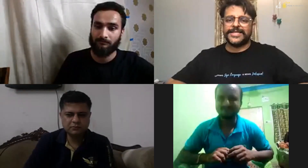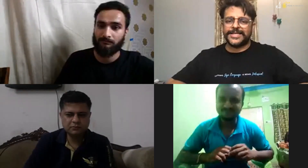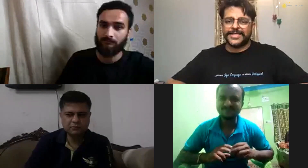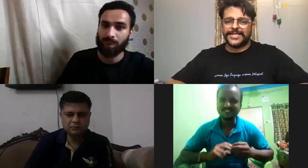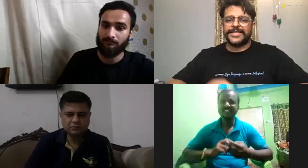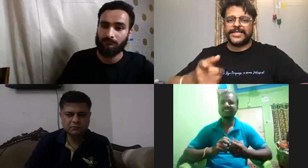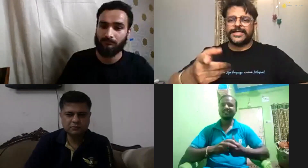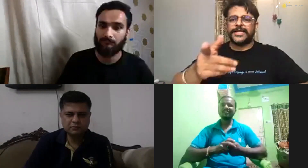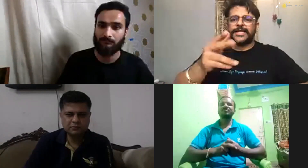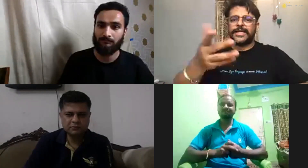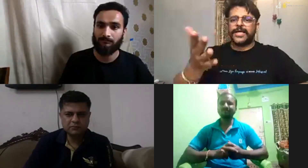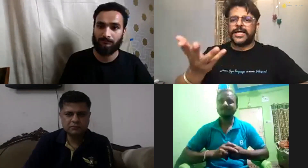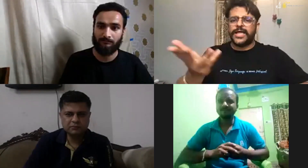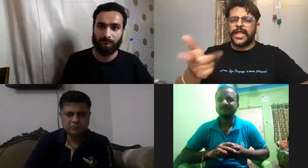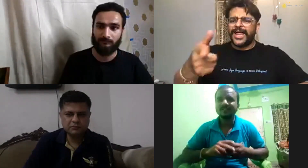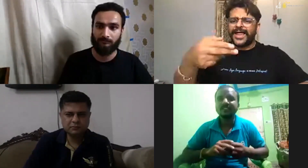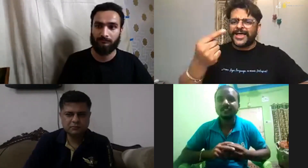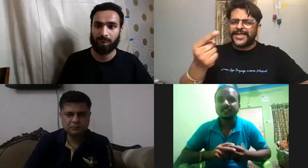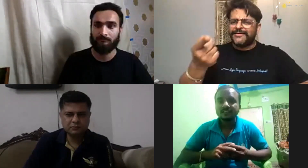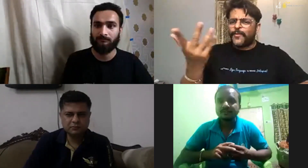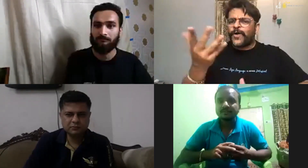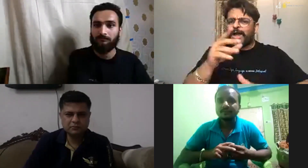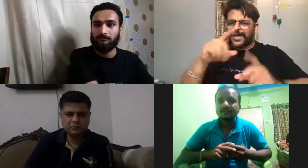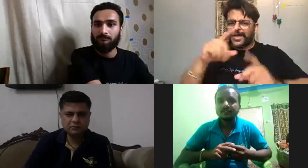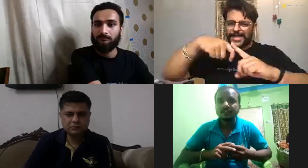there with that.